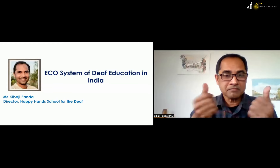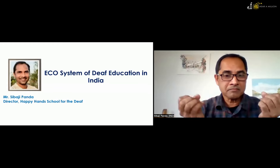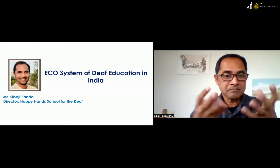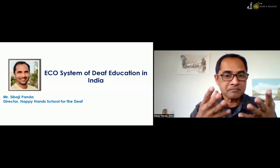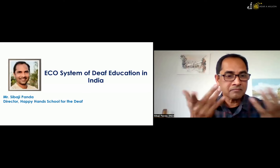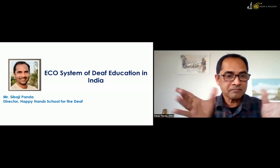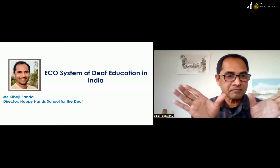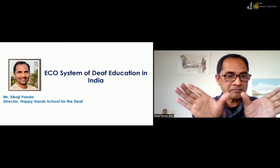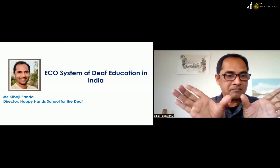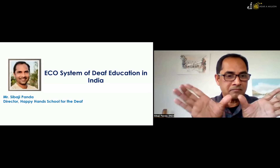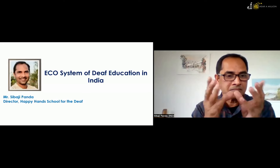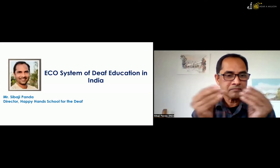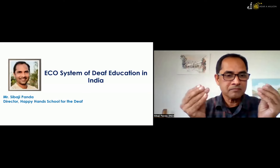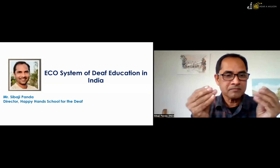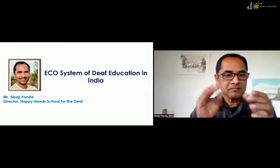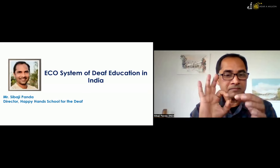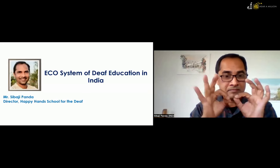All right. Hello.